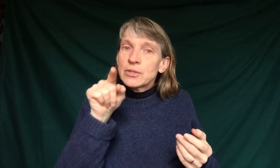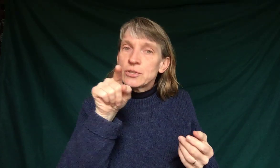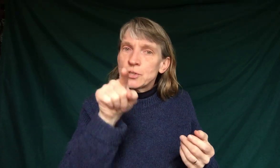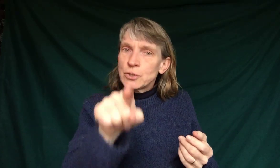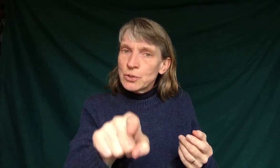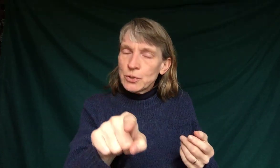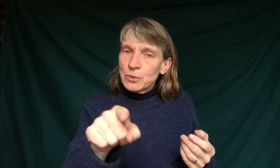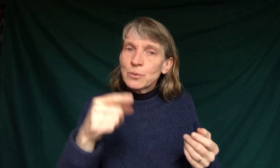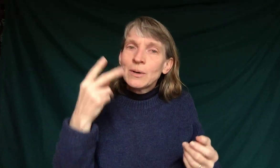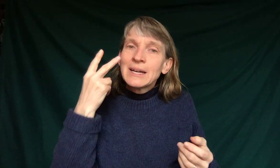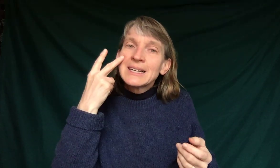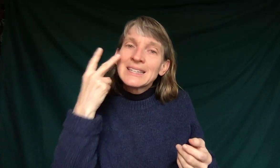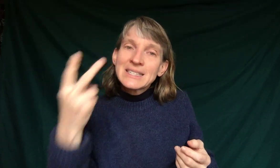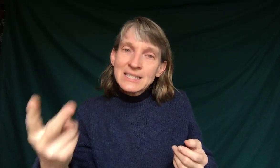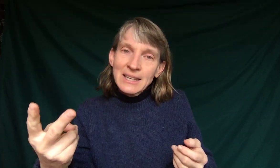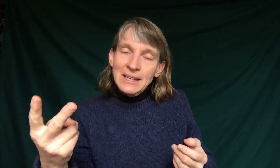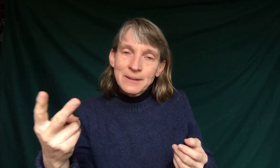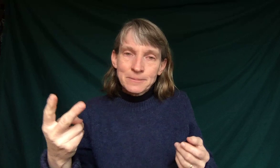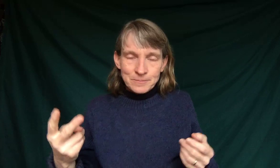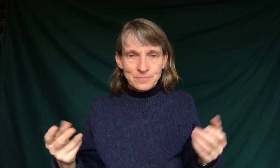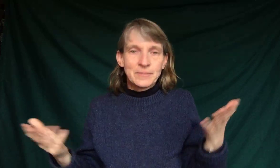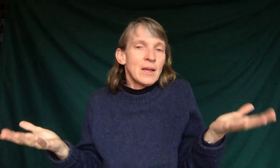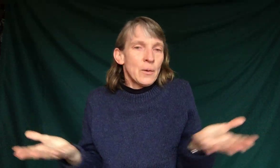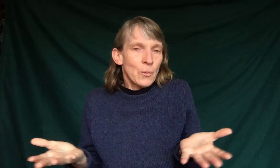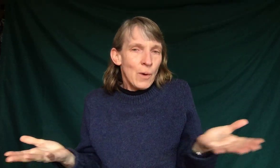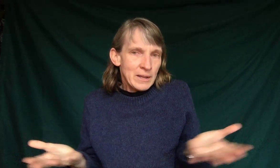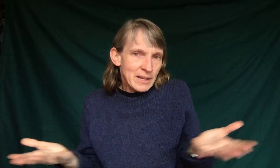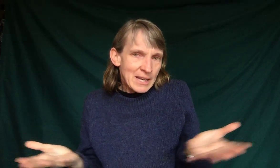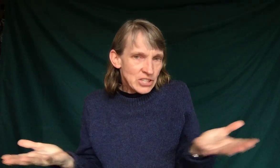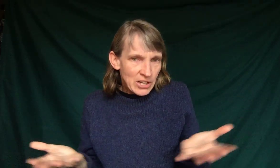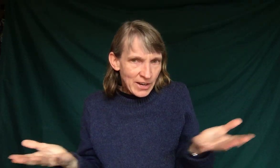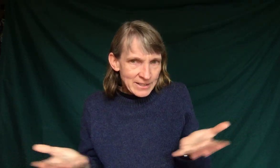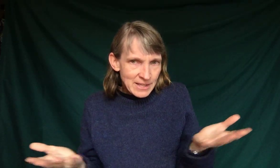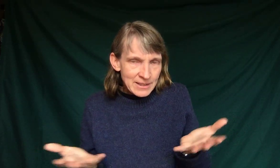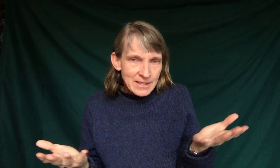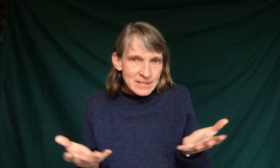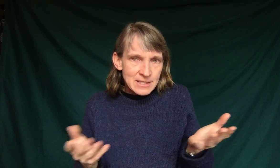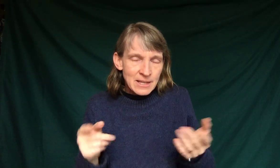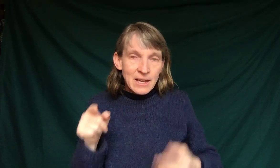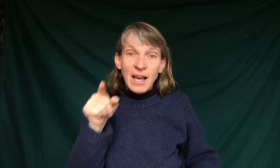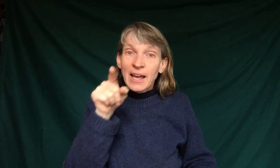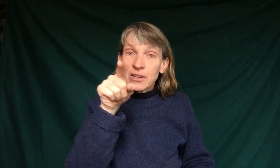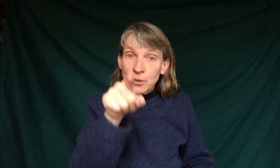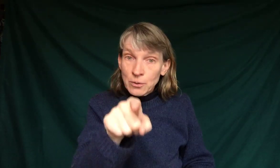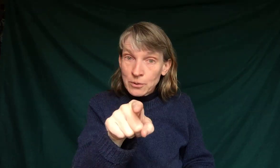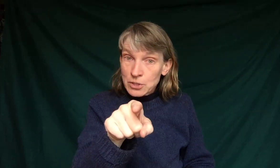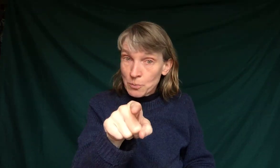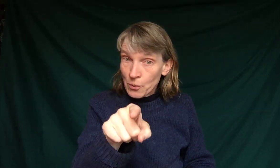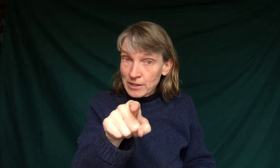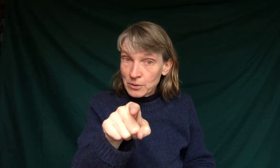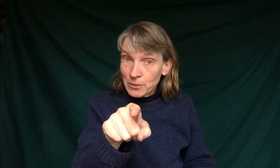do you see?" What, you kind of shake your hands like this, and you just point at who it